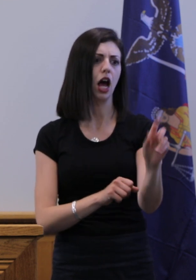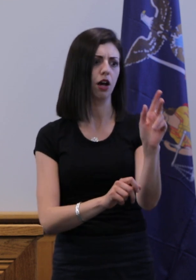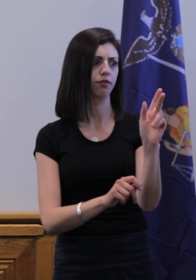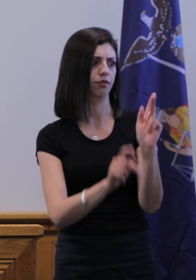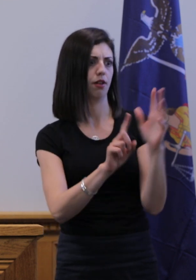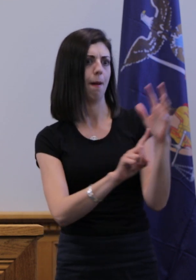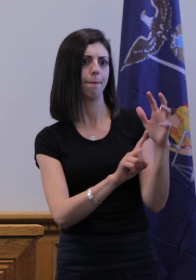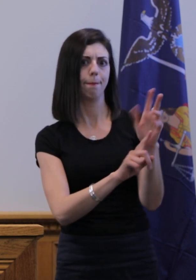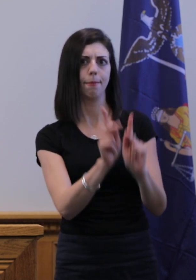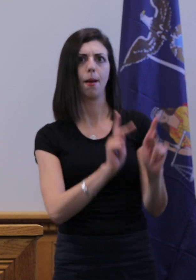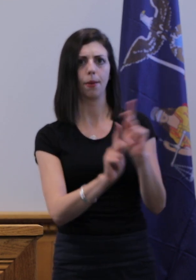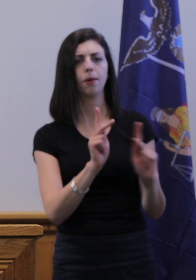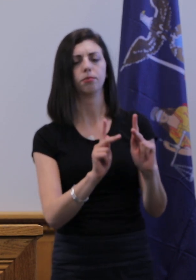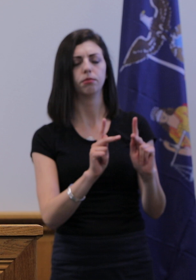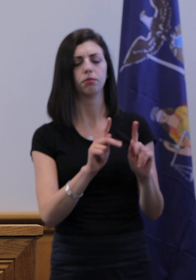positive. Thanks.